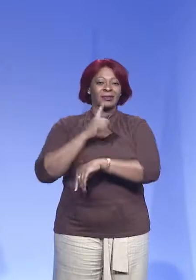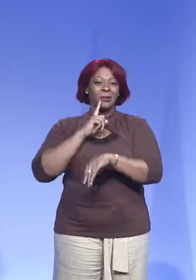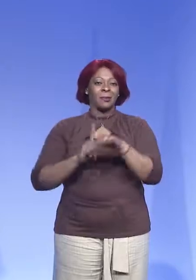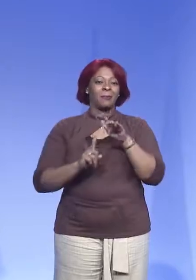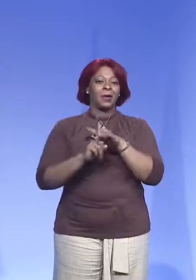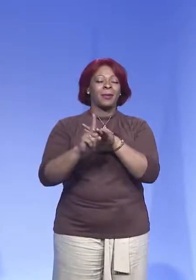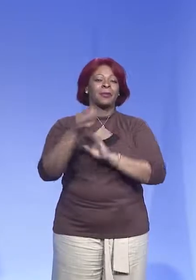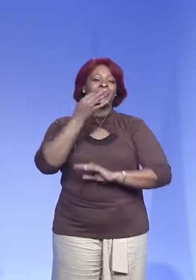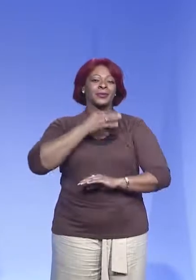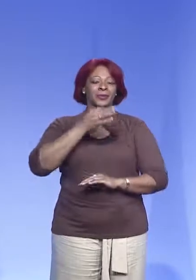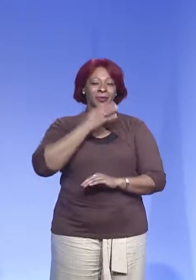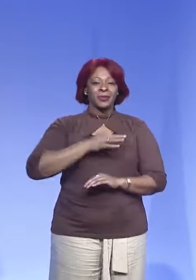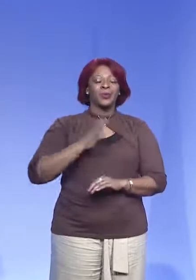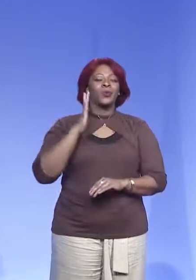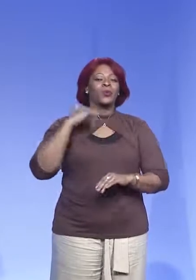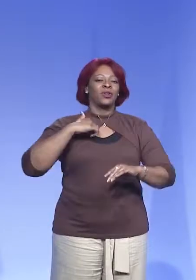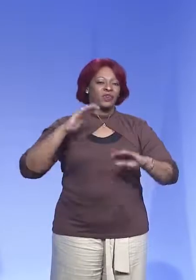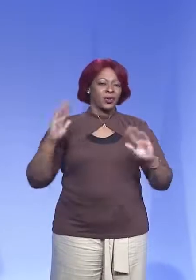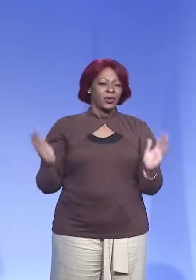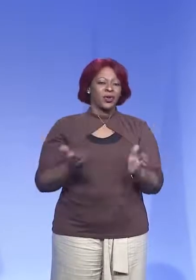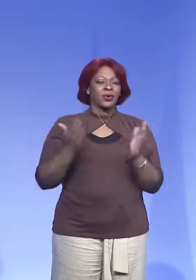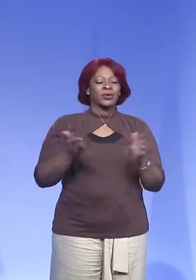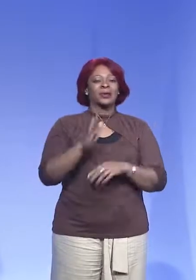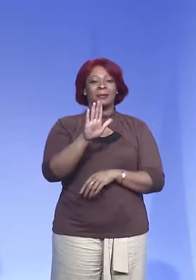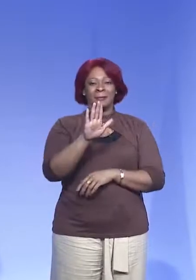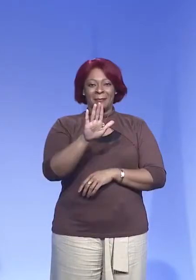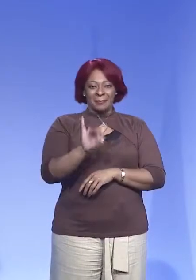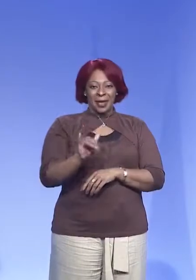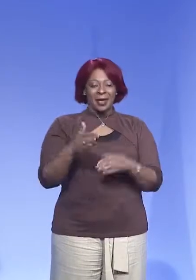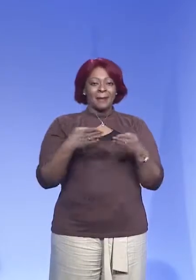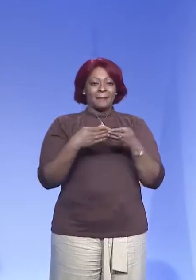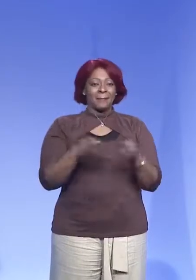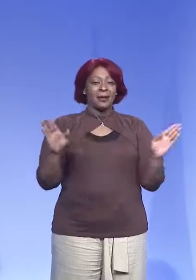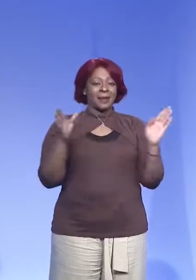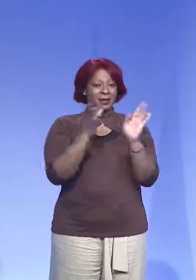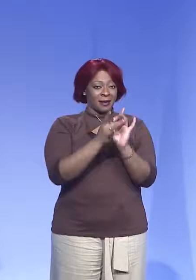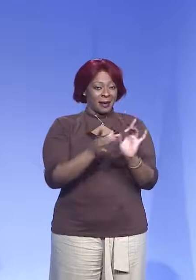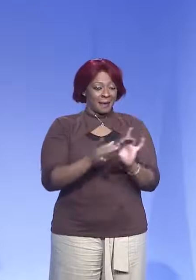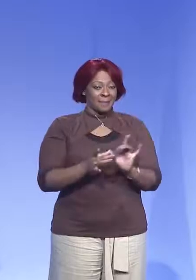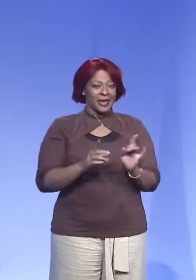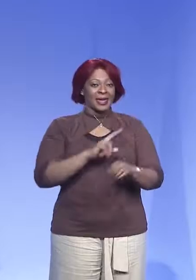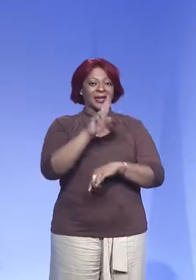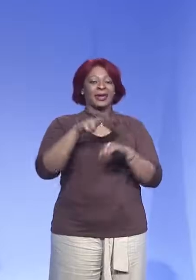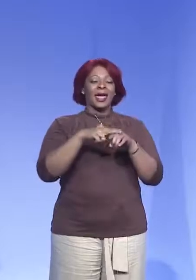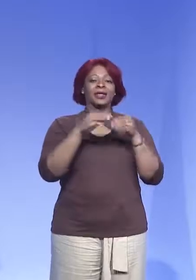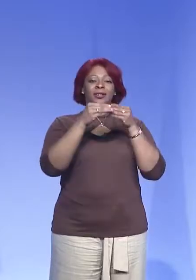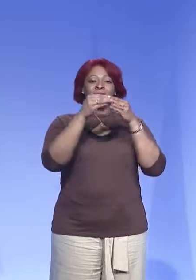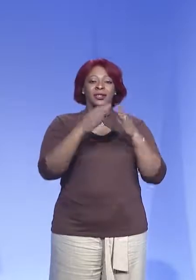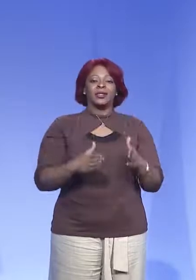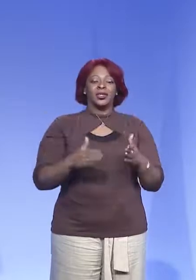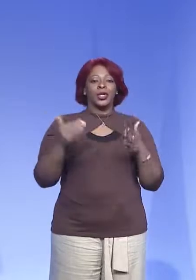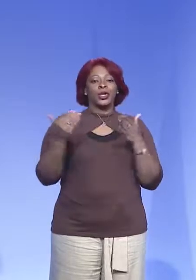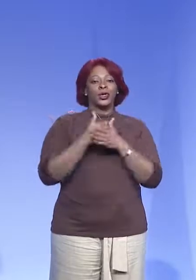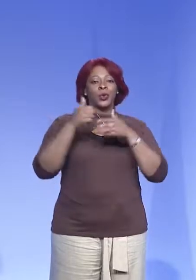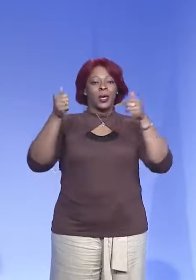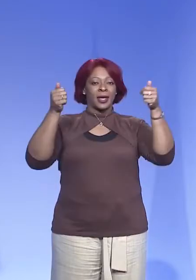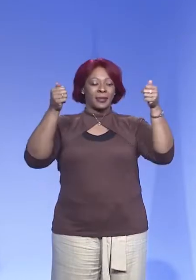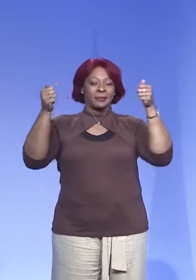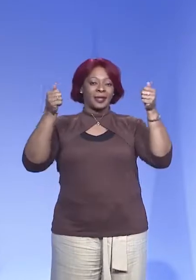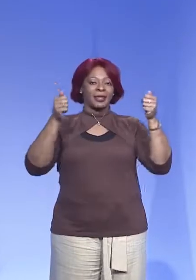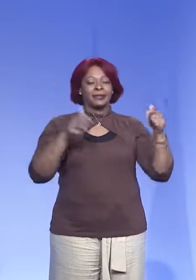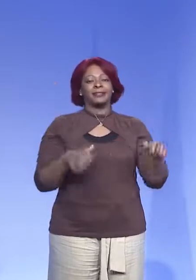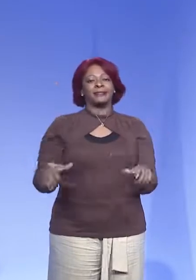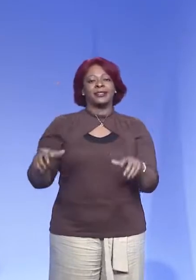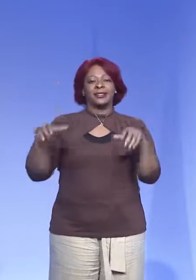In addition to that, we have been encouraged by the public comments of national leaders as a new administration